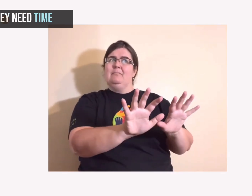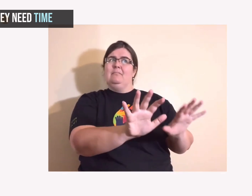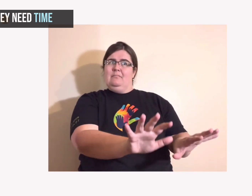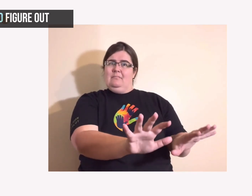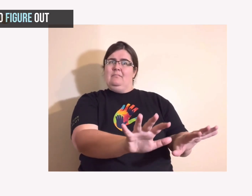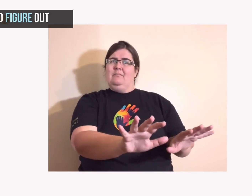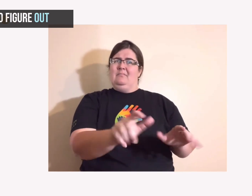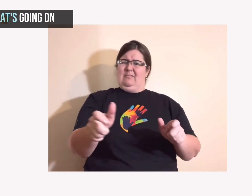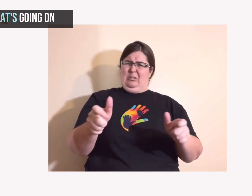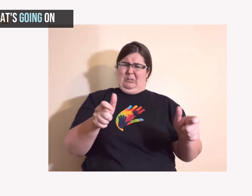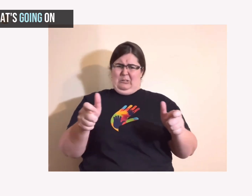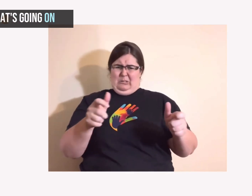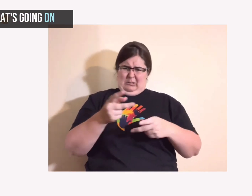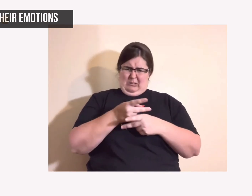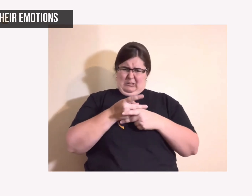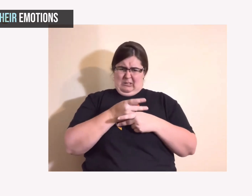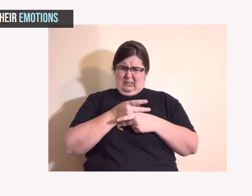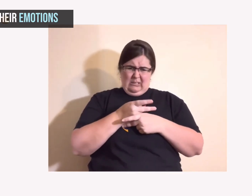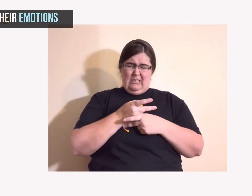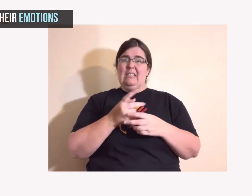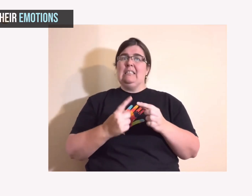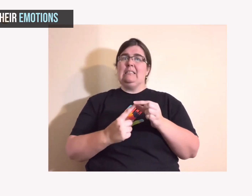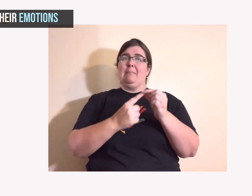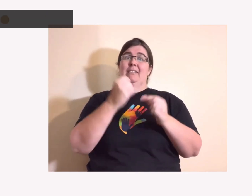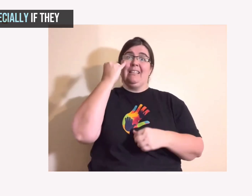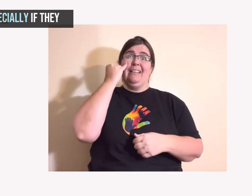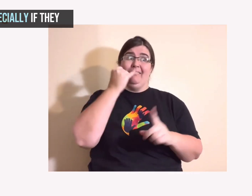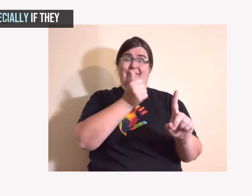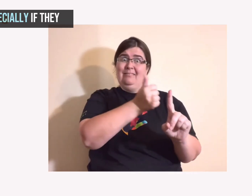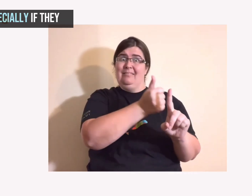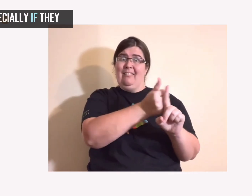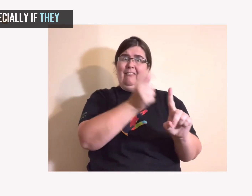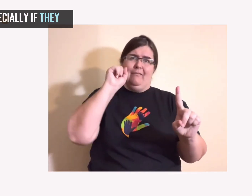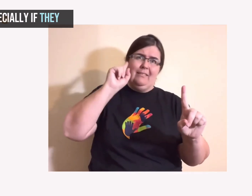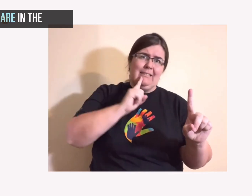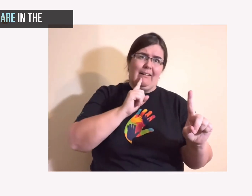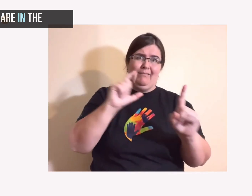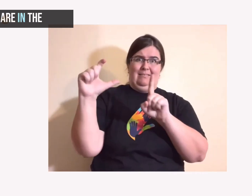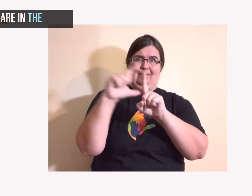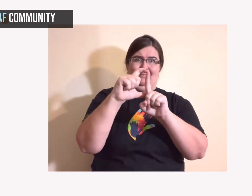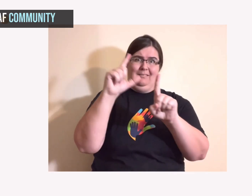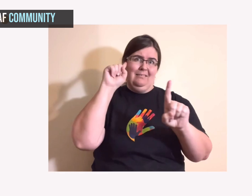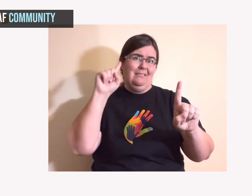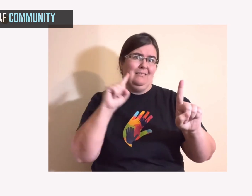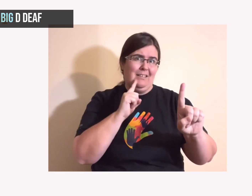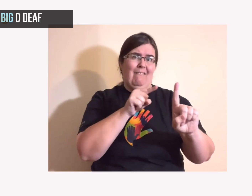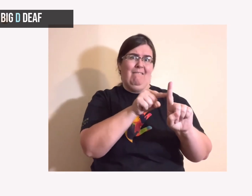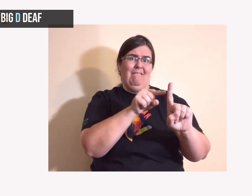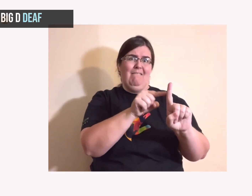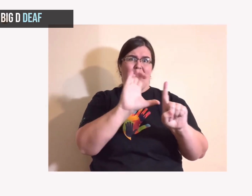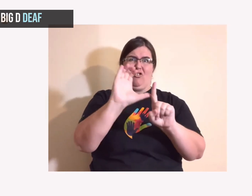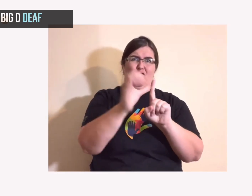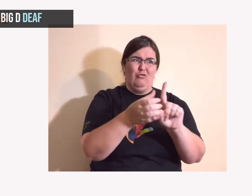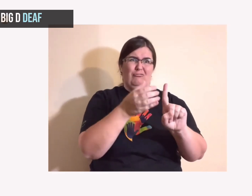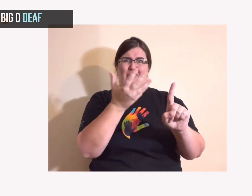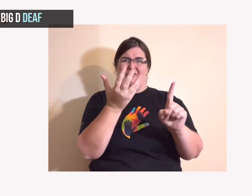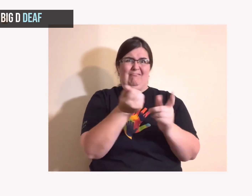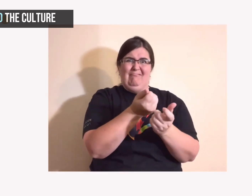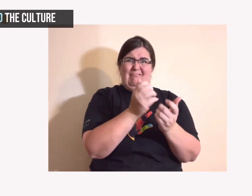need time to figure out what's going on in their emotions, especially if they are in the deaf community, big D